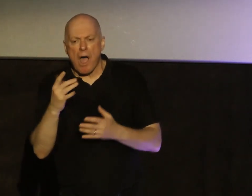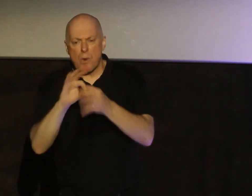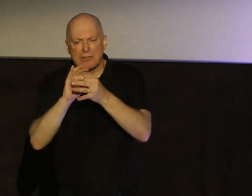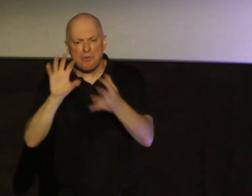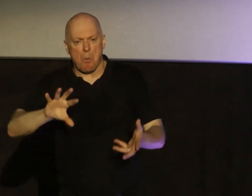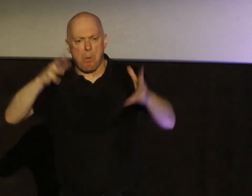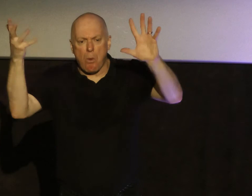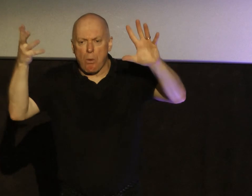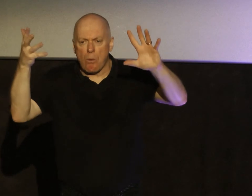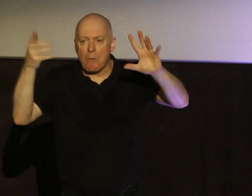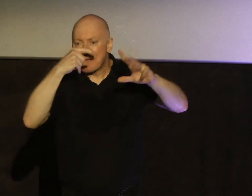It's sin.